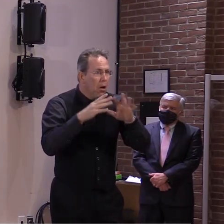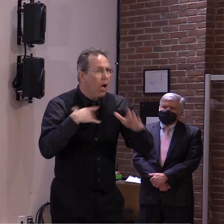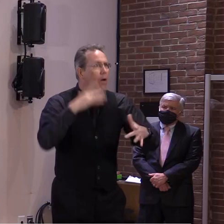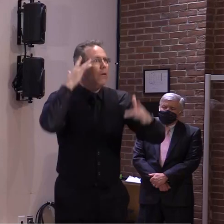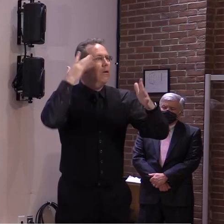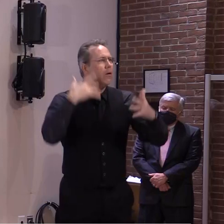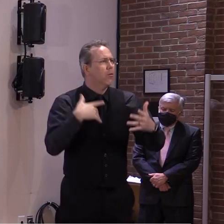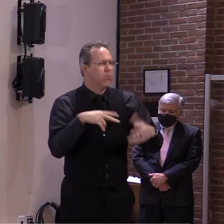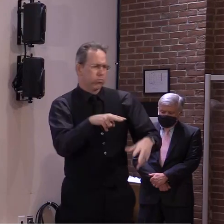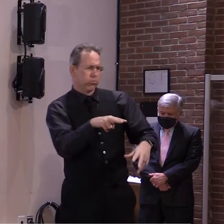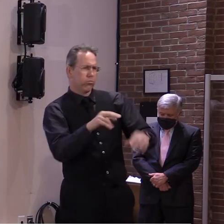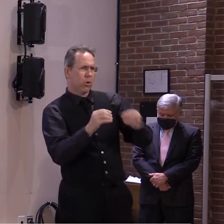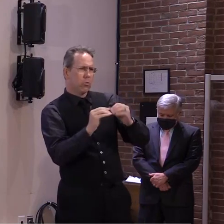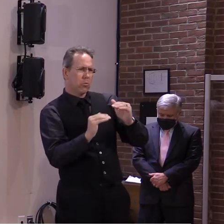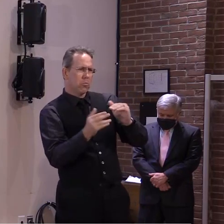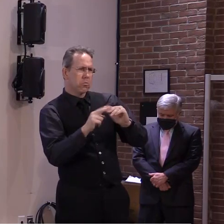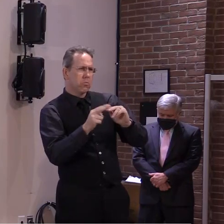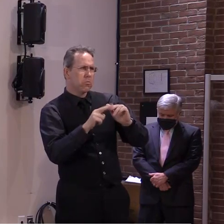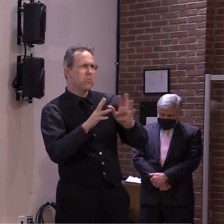point.